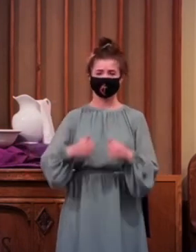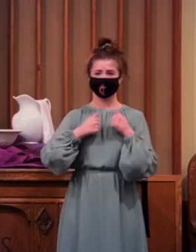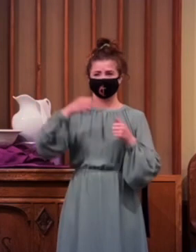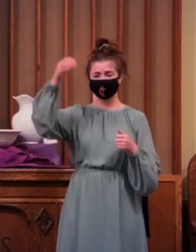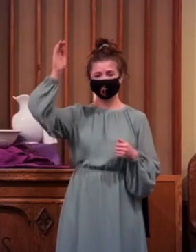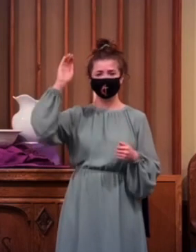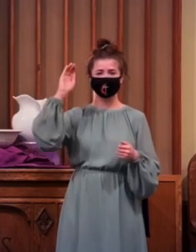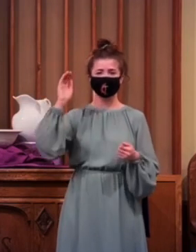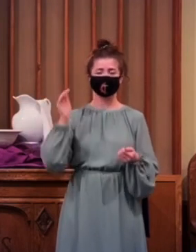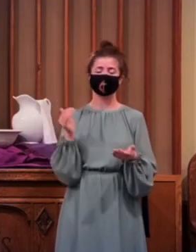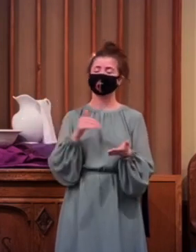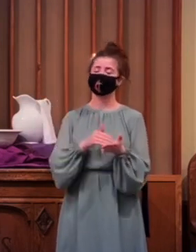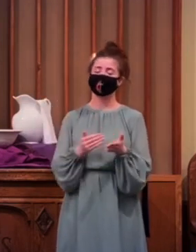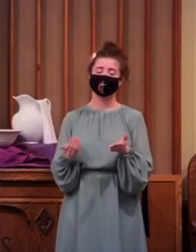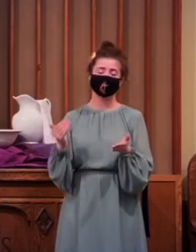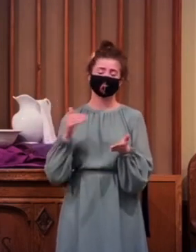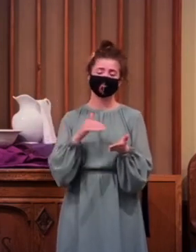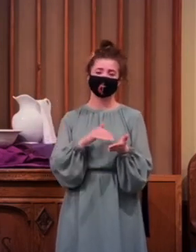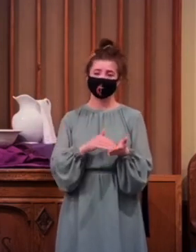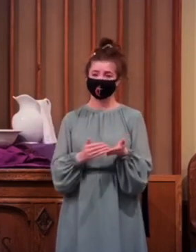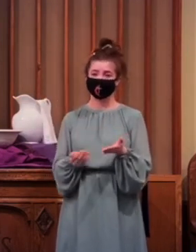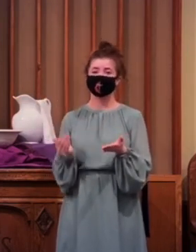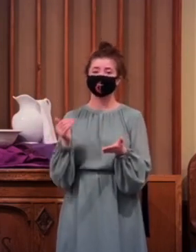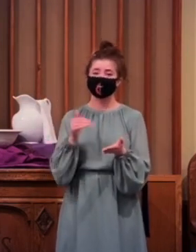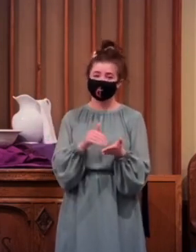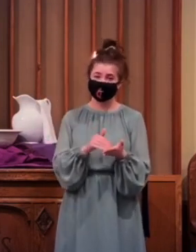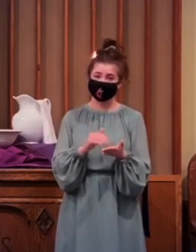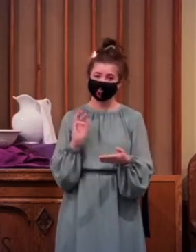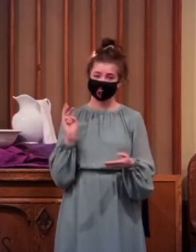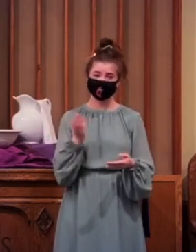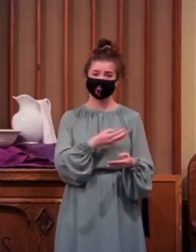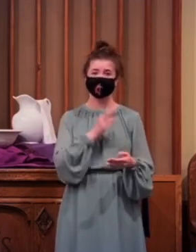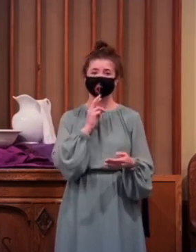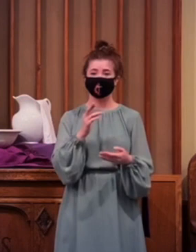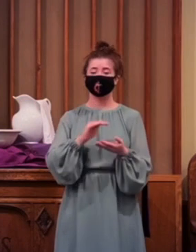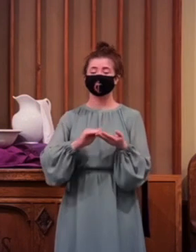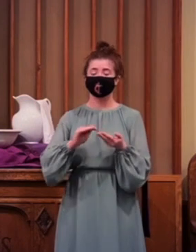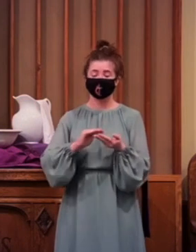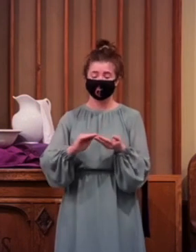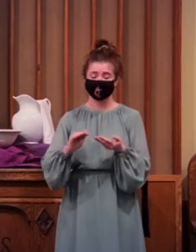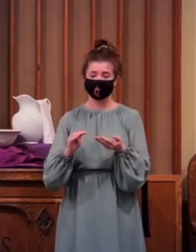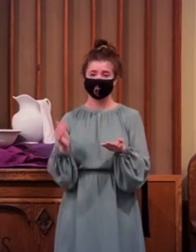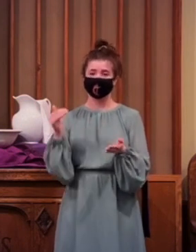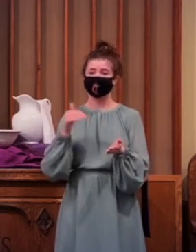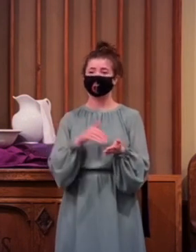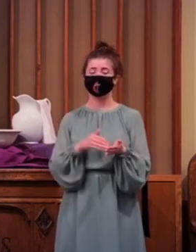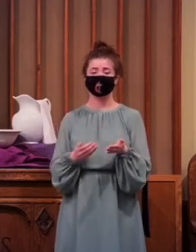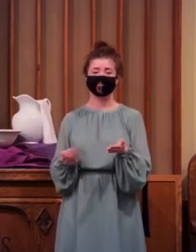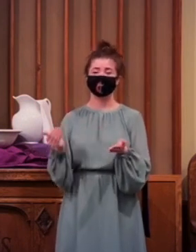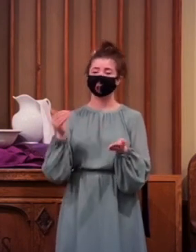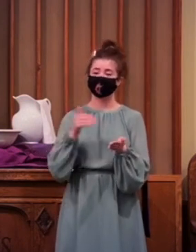Again and again, and again, we are forgiven. Again and again